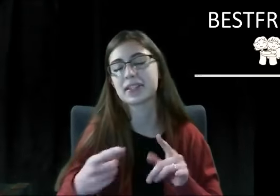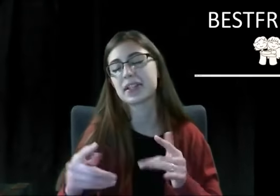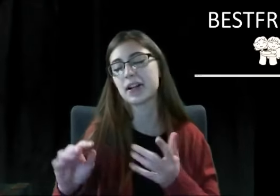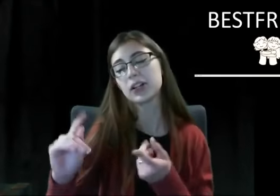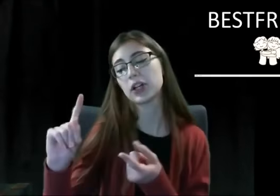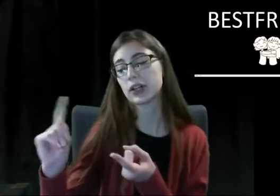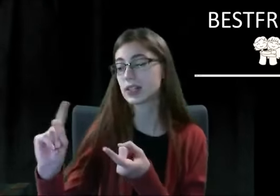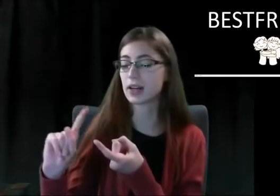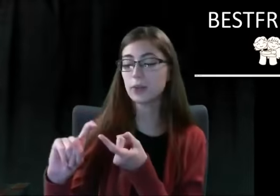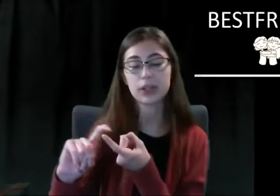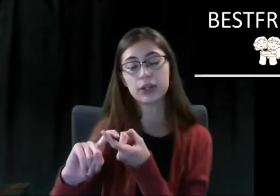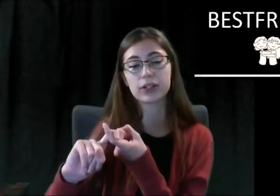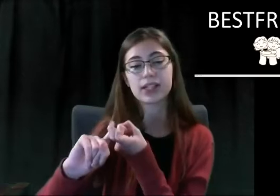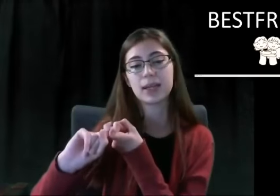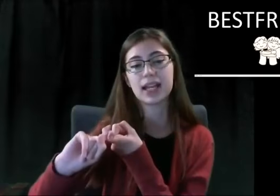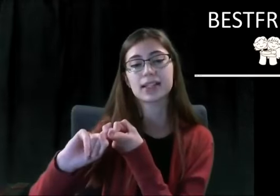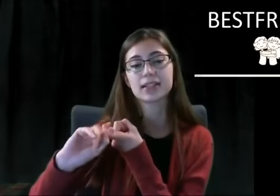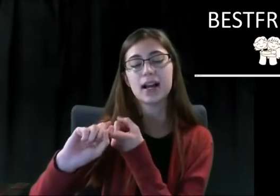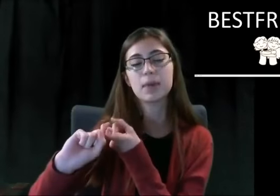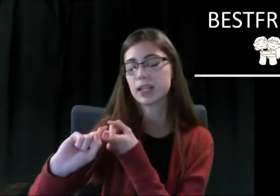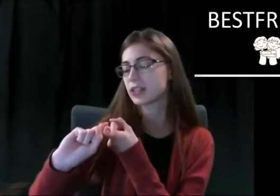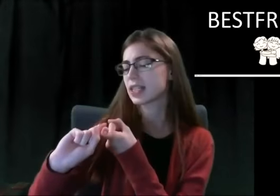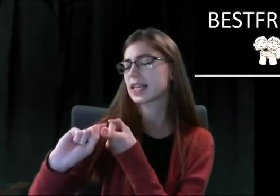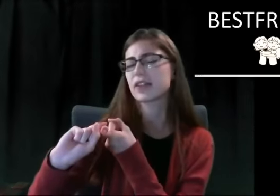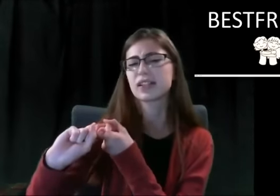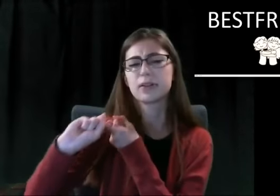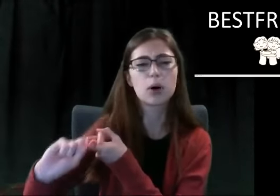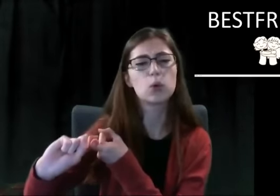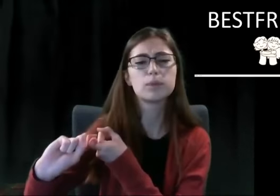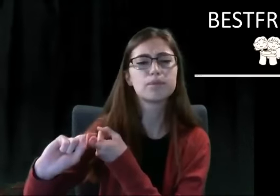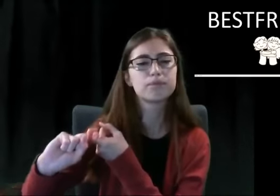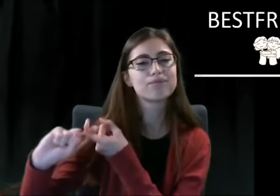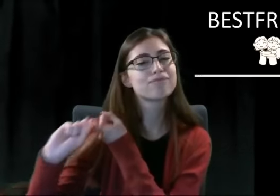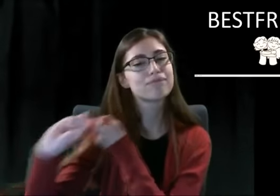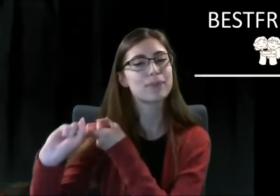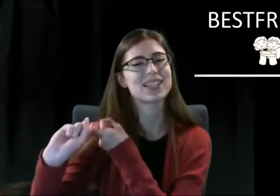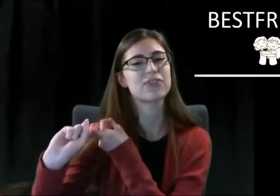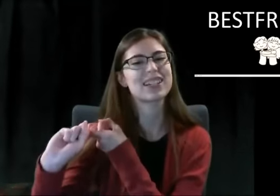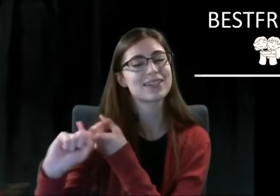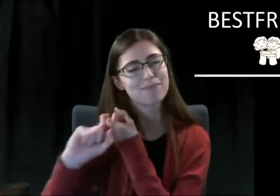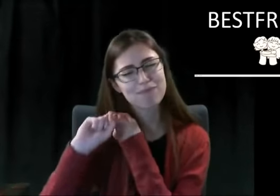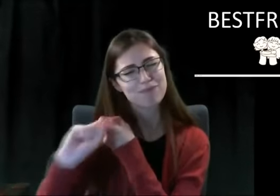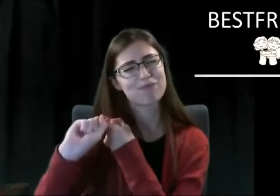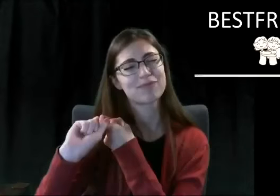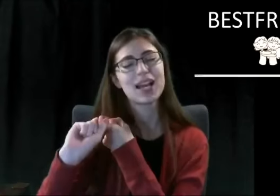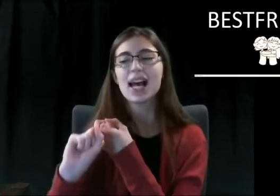are, you're going to start with your dominant hand on top, and you're just going to give it a little pull. Best friend. Like